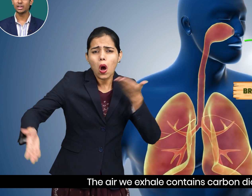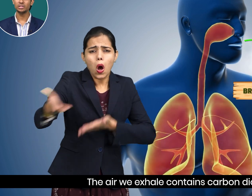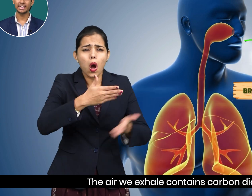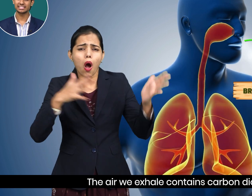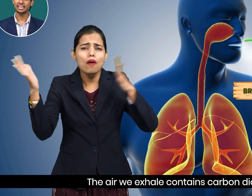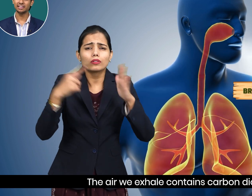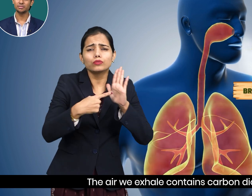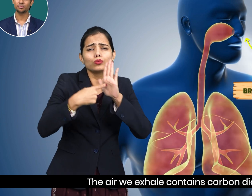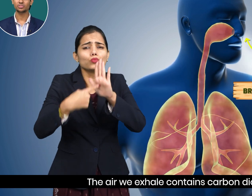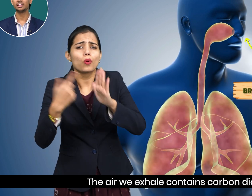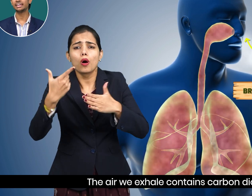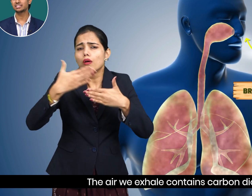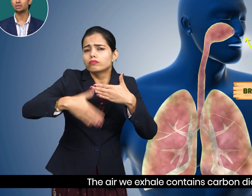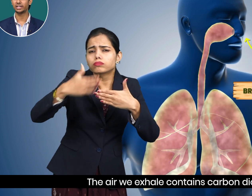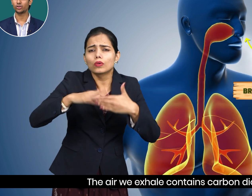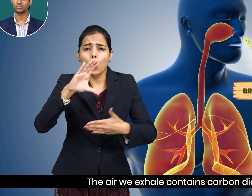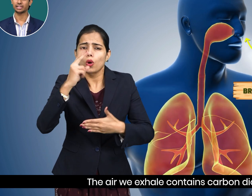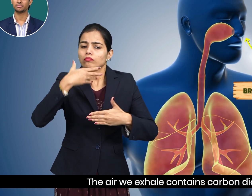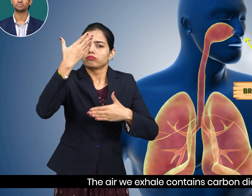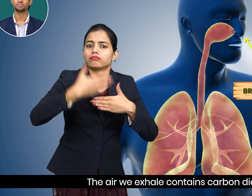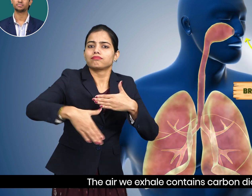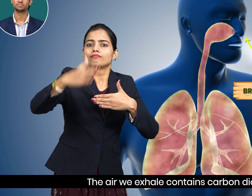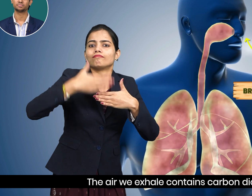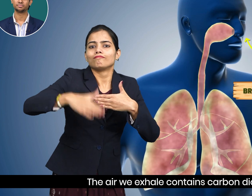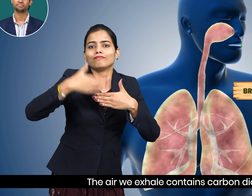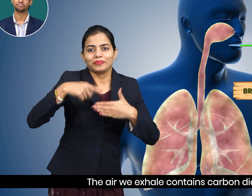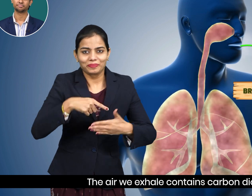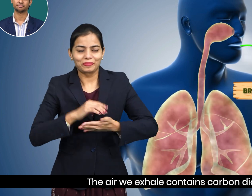The air we exhale contains carbon dioxide.